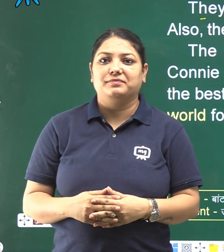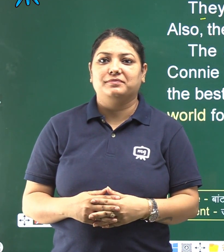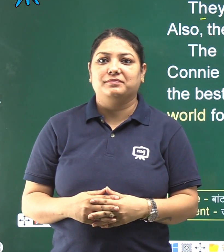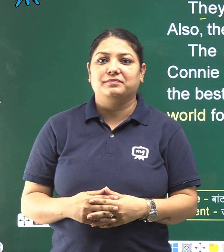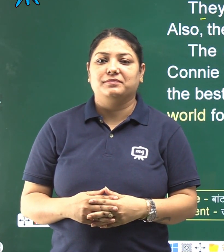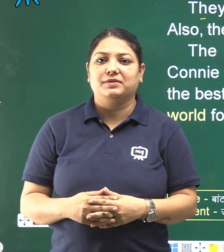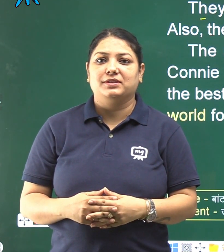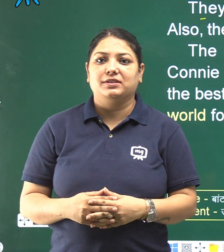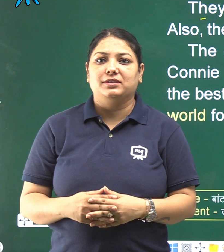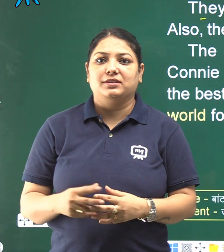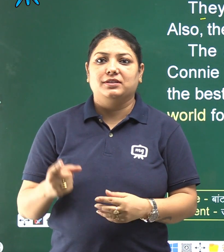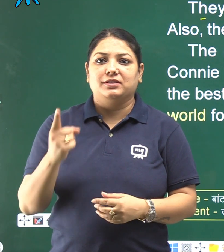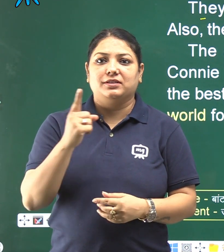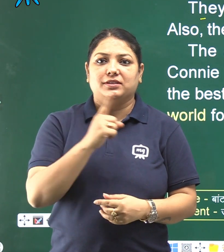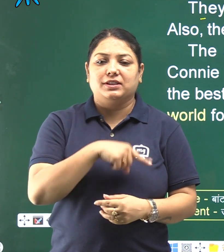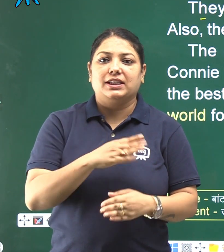They shared